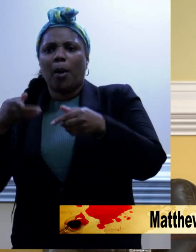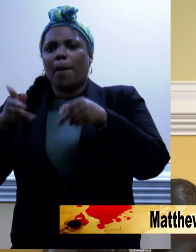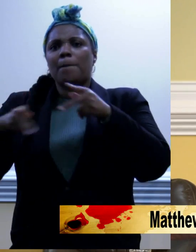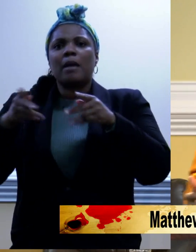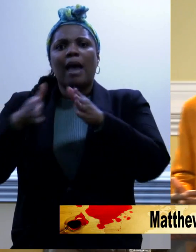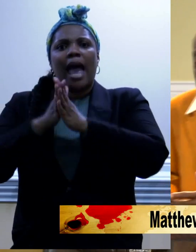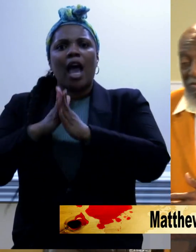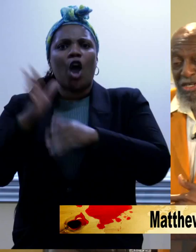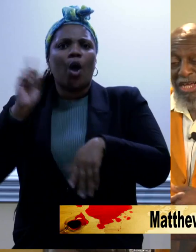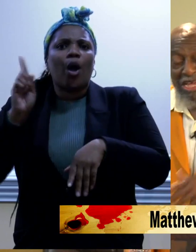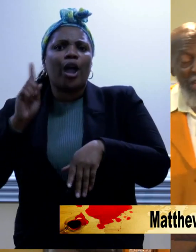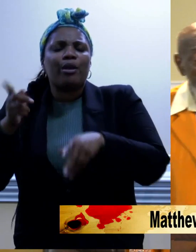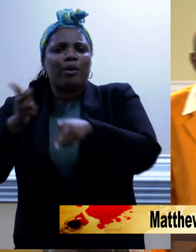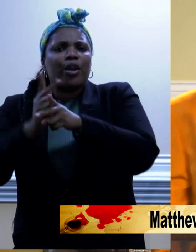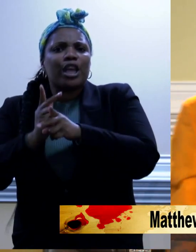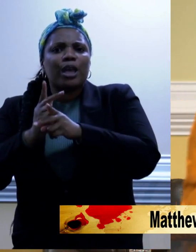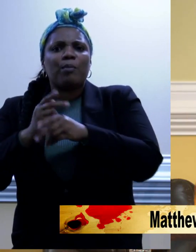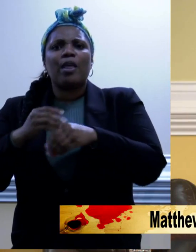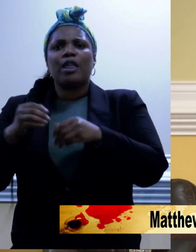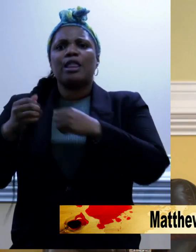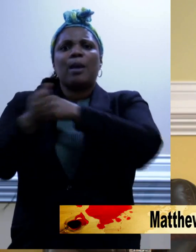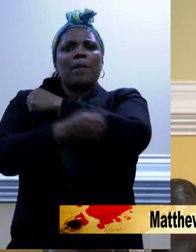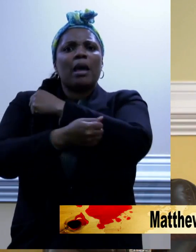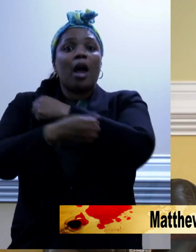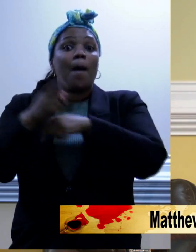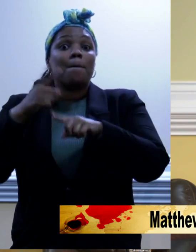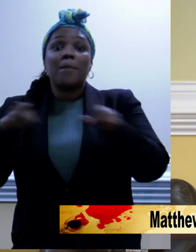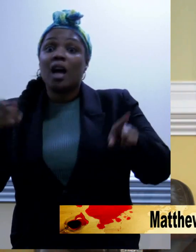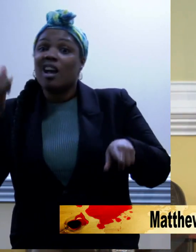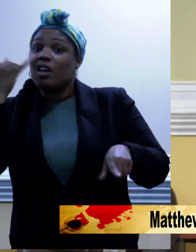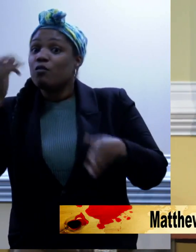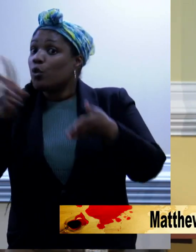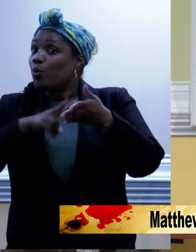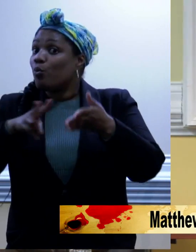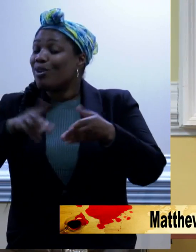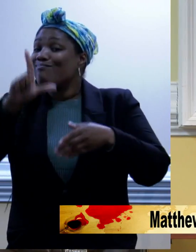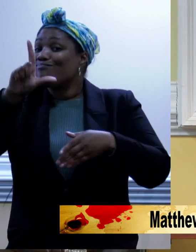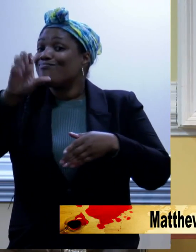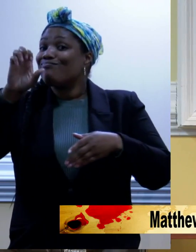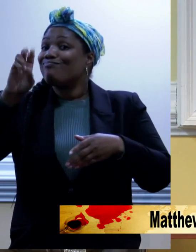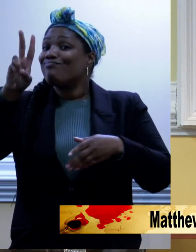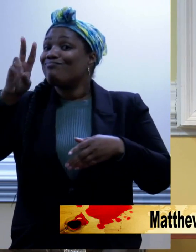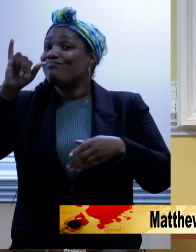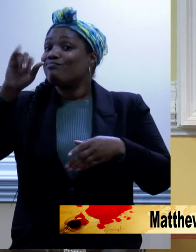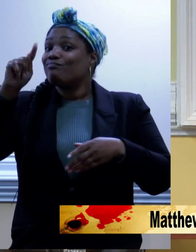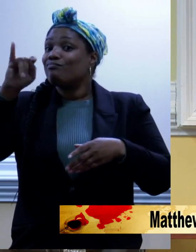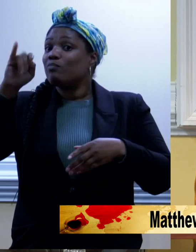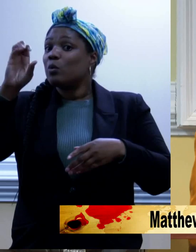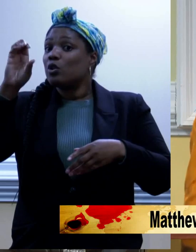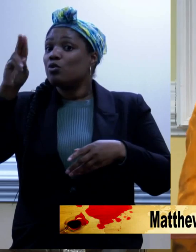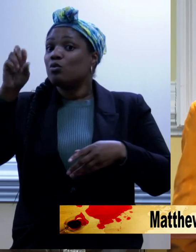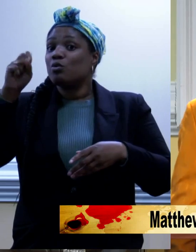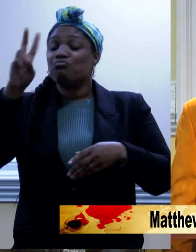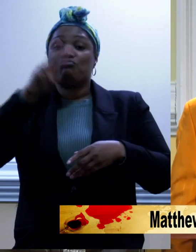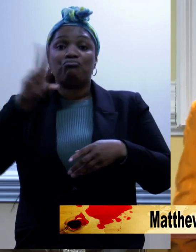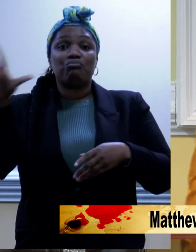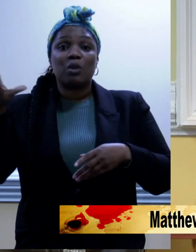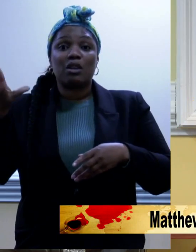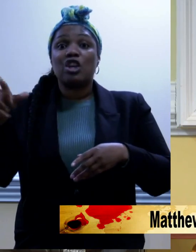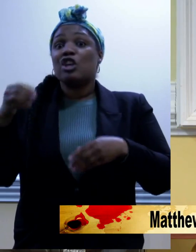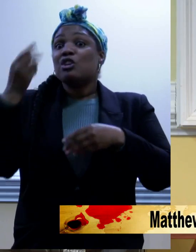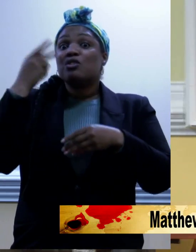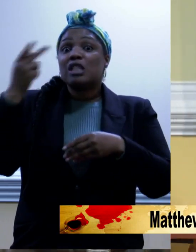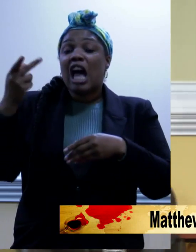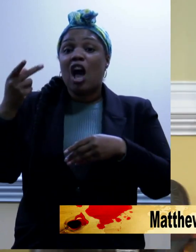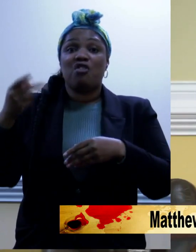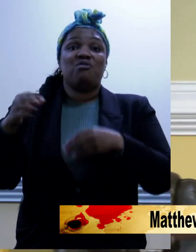where we would keep the Passover. If you go back to the 23rd chapter of Leviticus, that we kept reading, we would have saw that the Feast of Unleavened Bread is